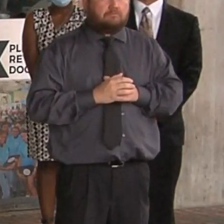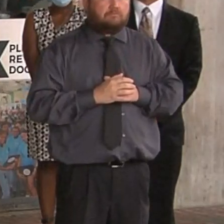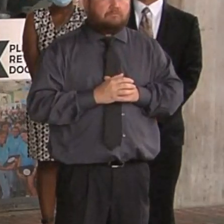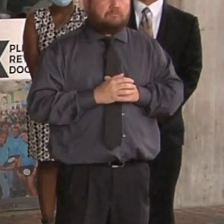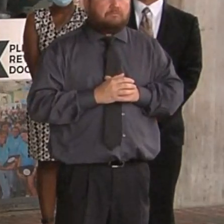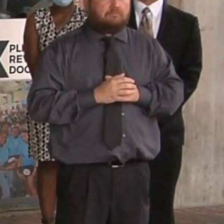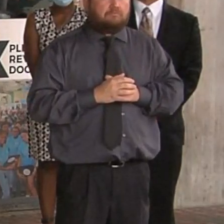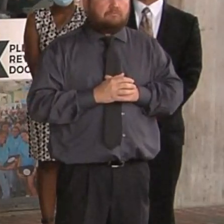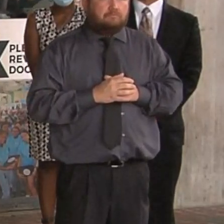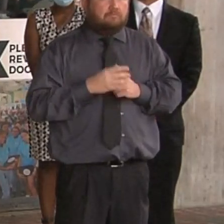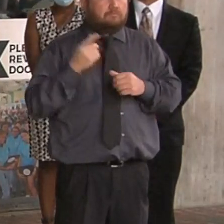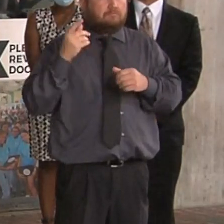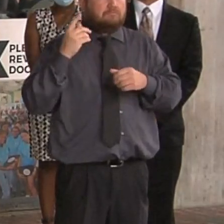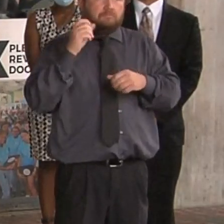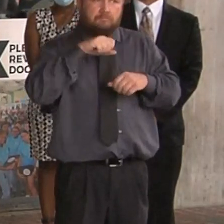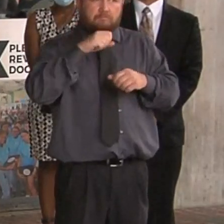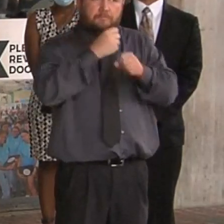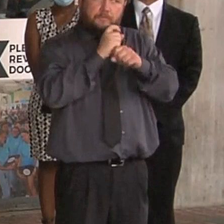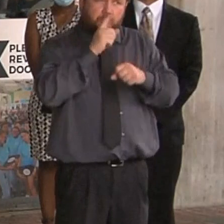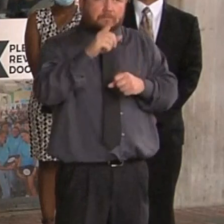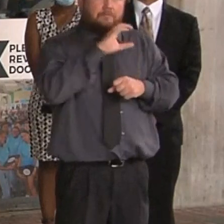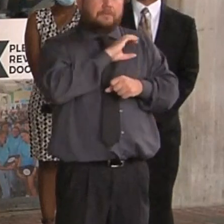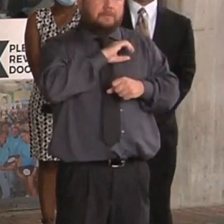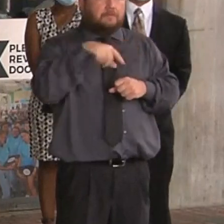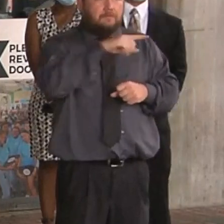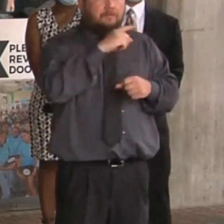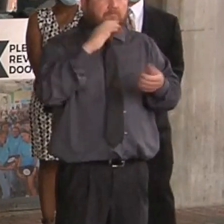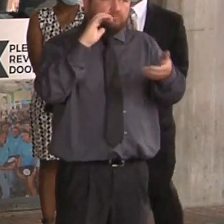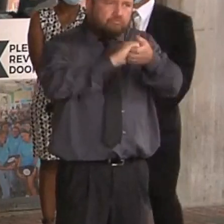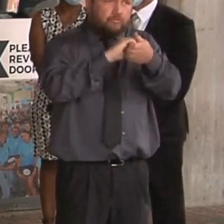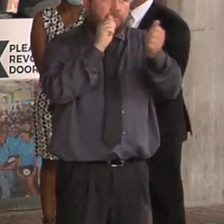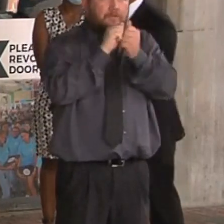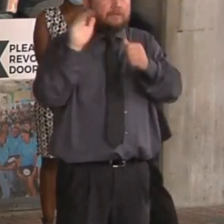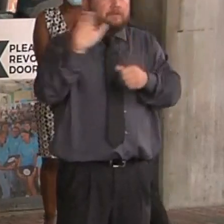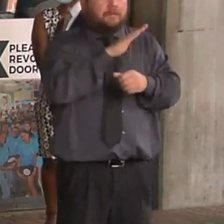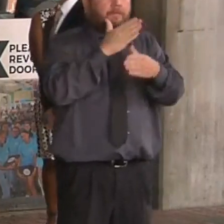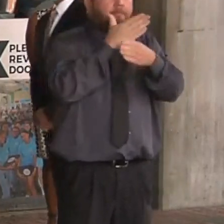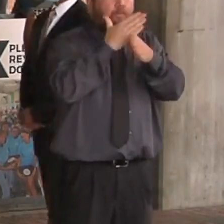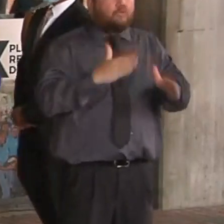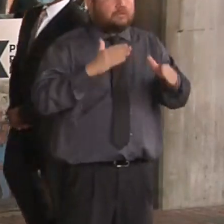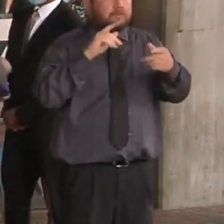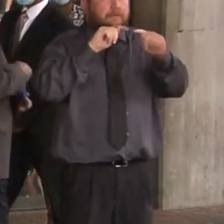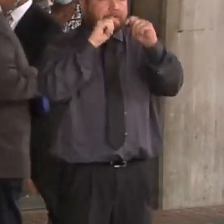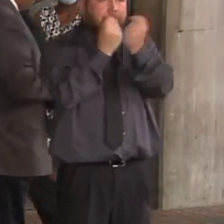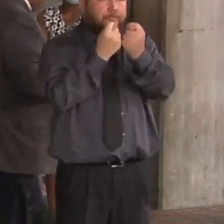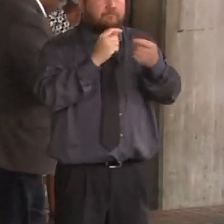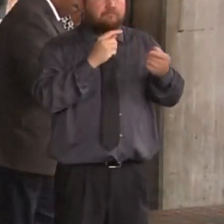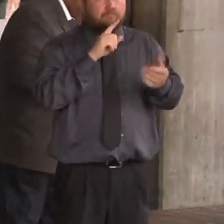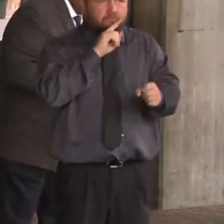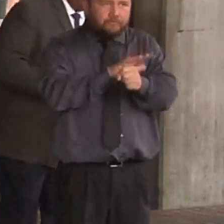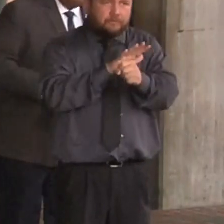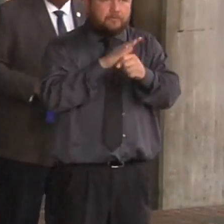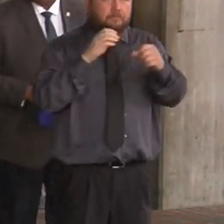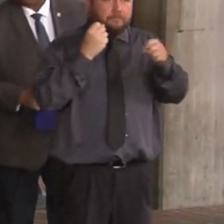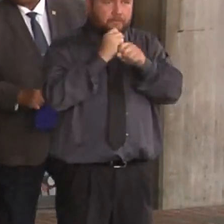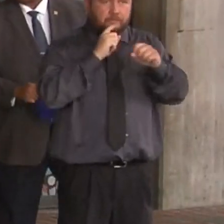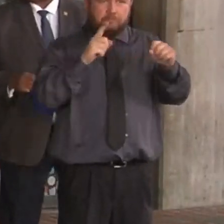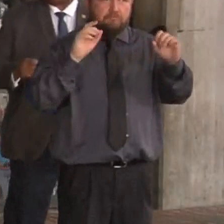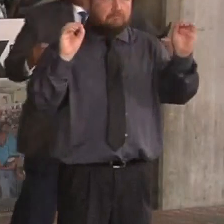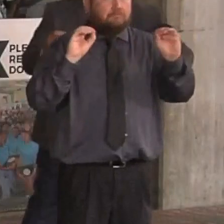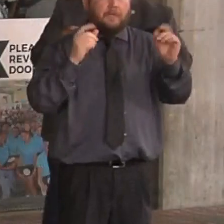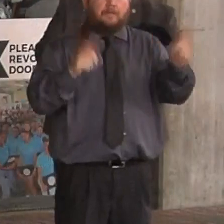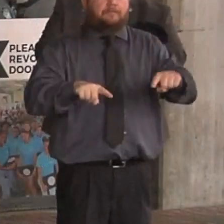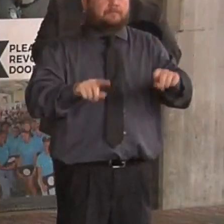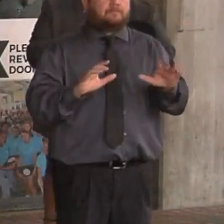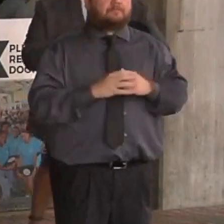share away from that or shy away from that. Thank you. Let me just, I'll come back to that. Let me just real quick a